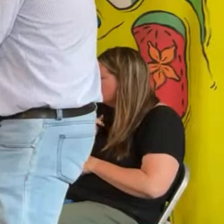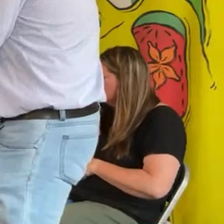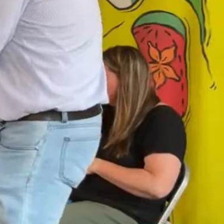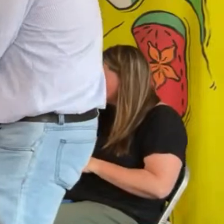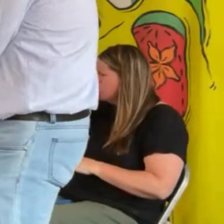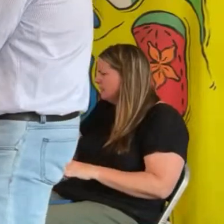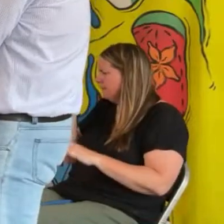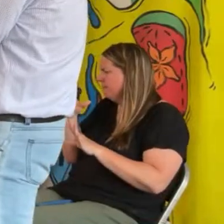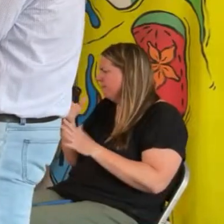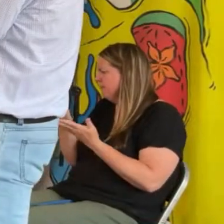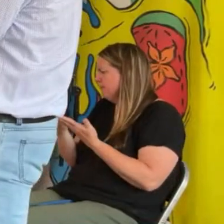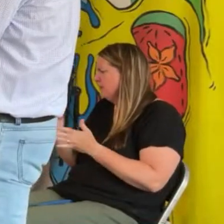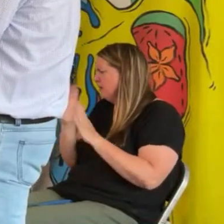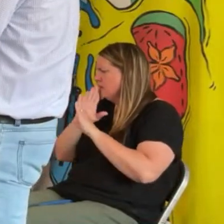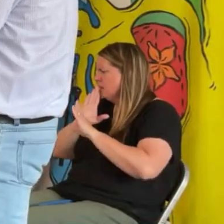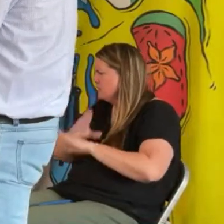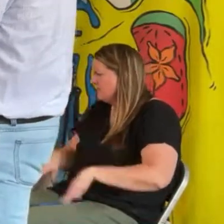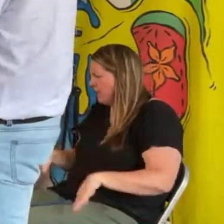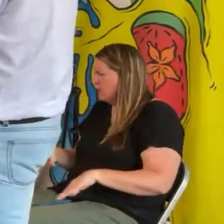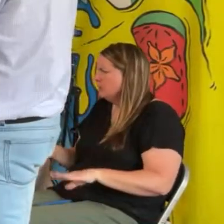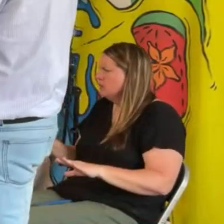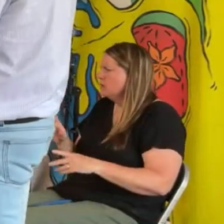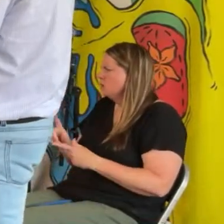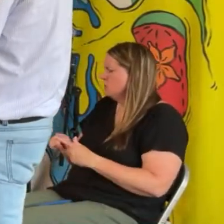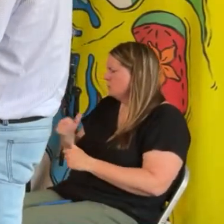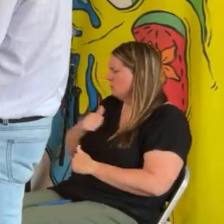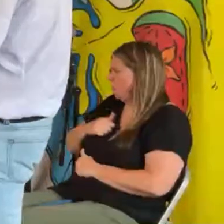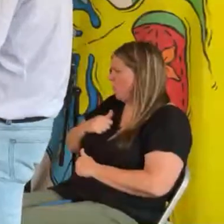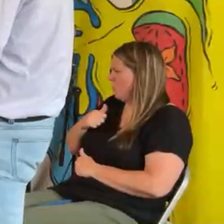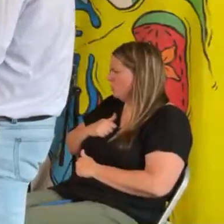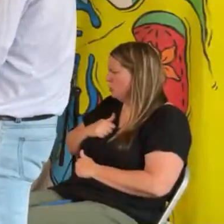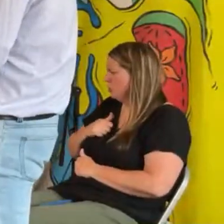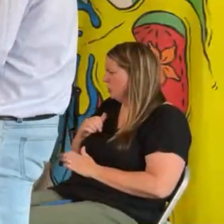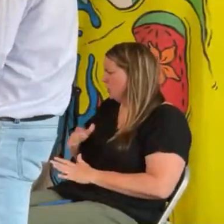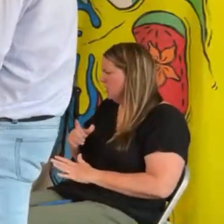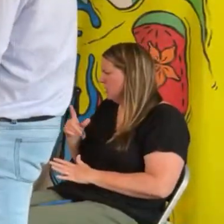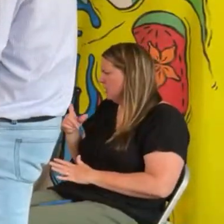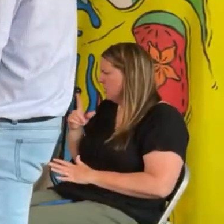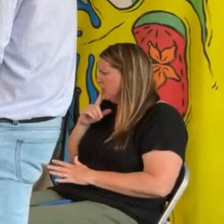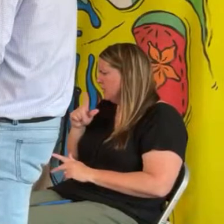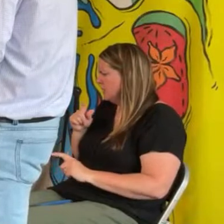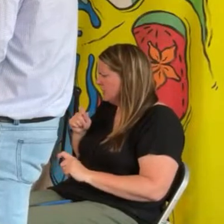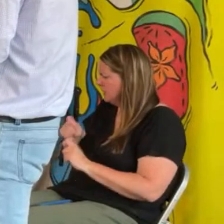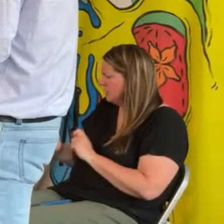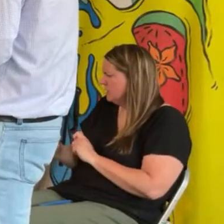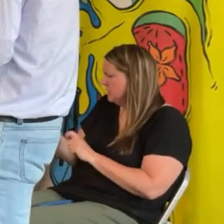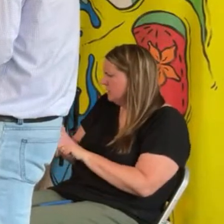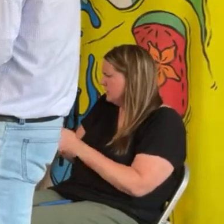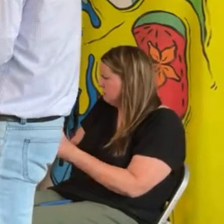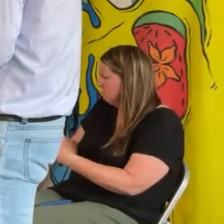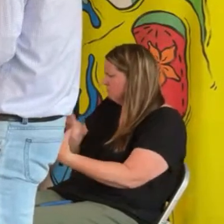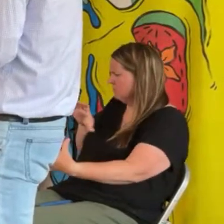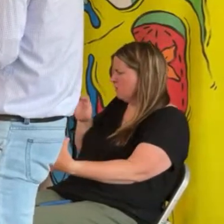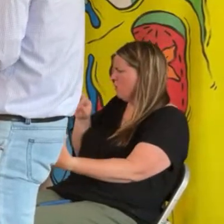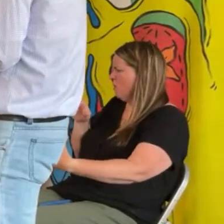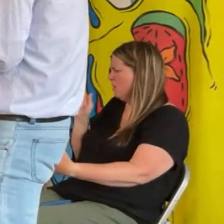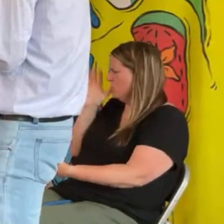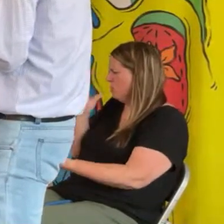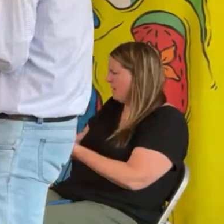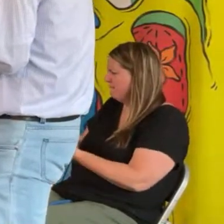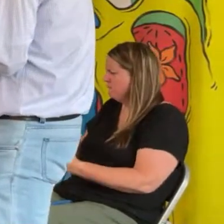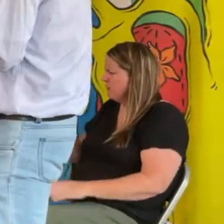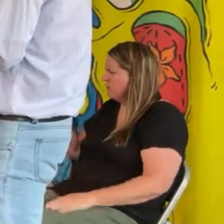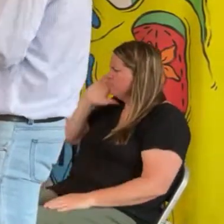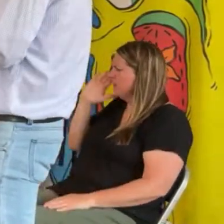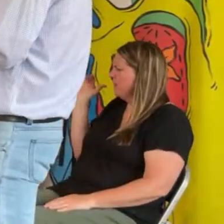send science, thus the soldiers. They tell Goras wife from her bed like a door off